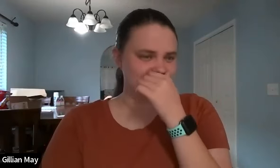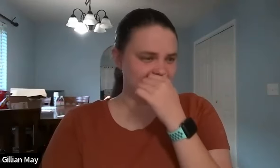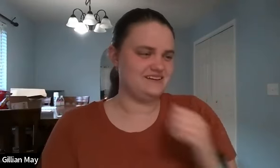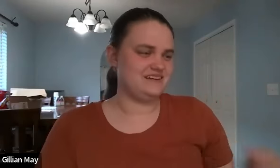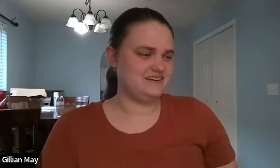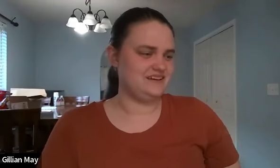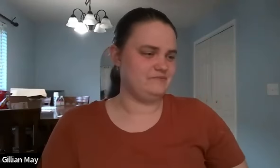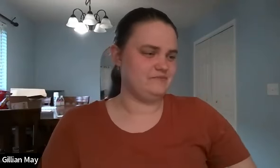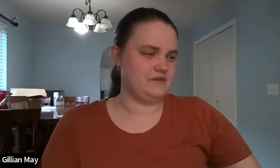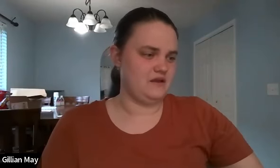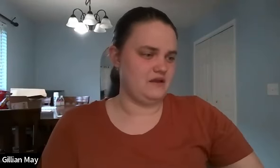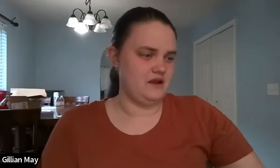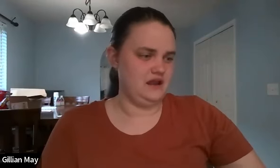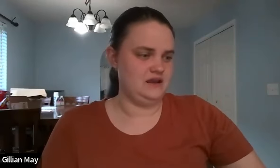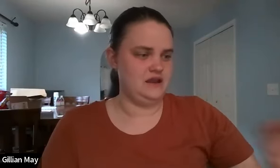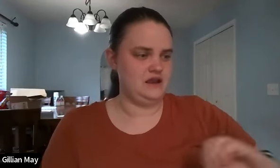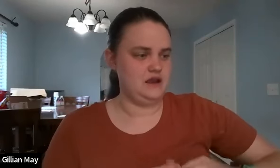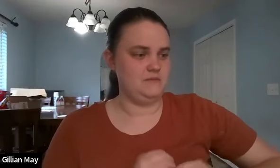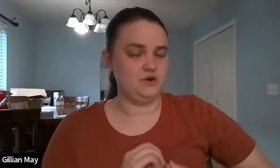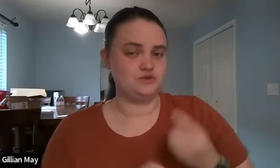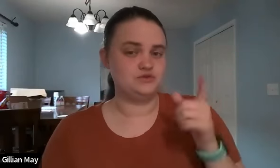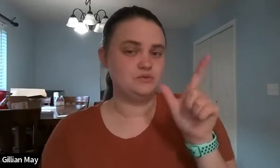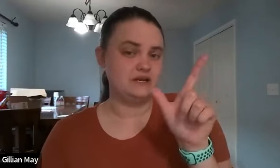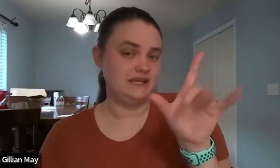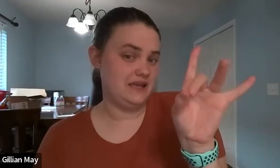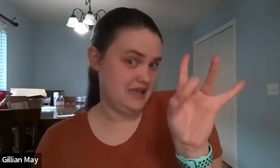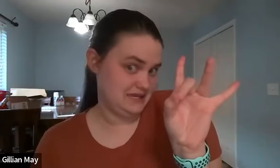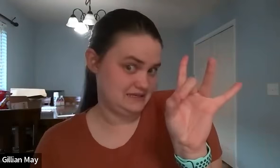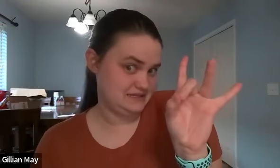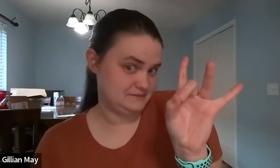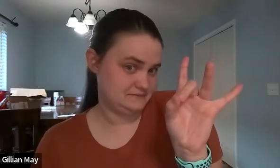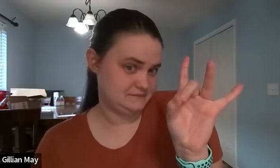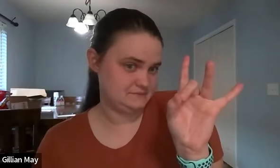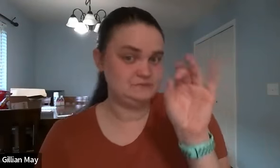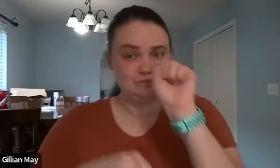Good. All right. Number 28.